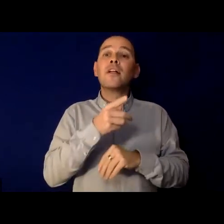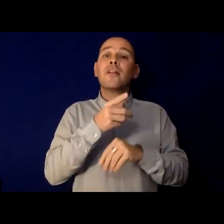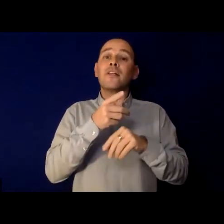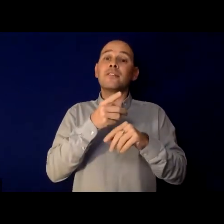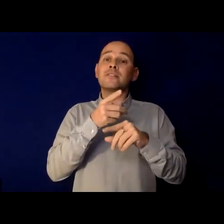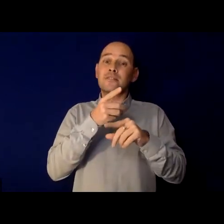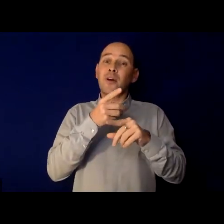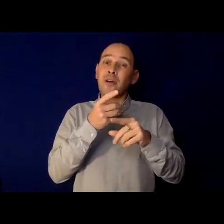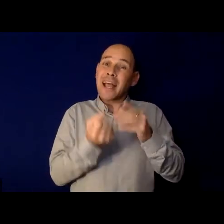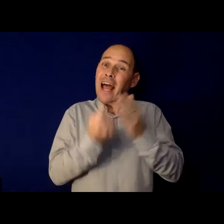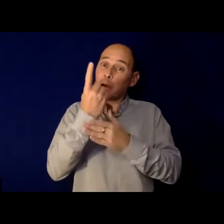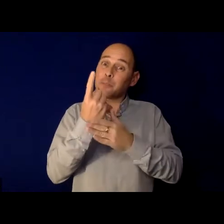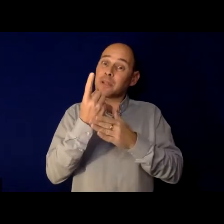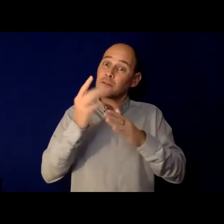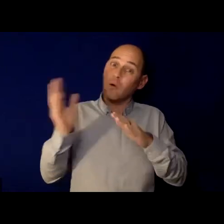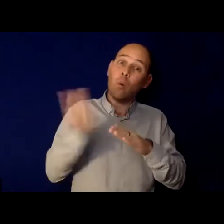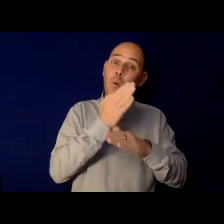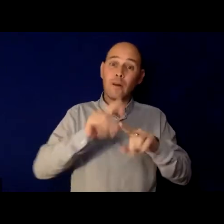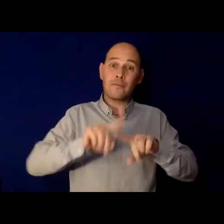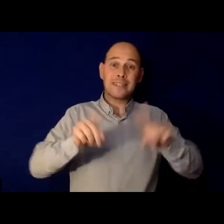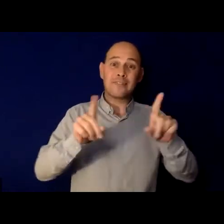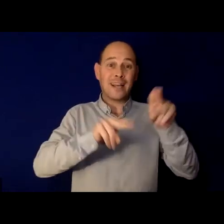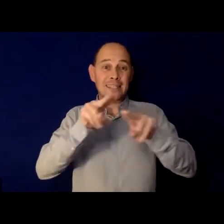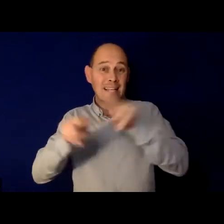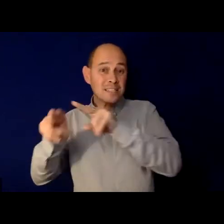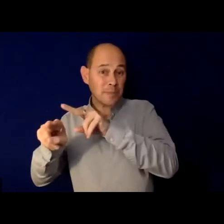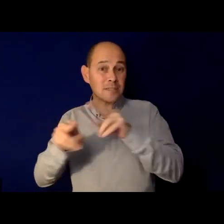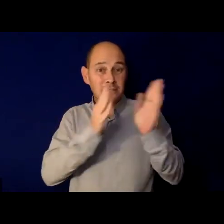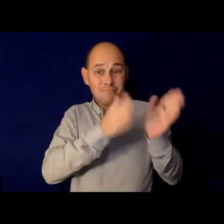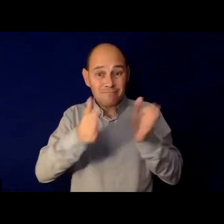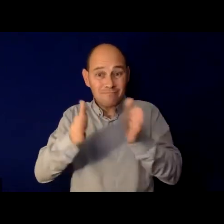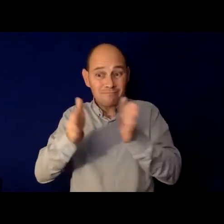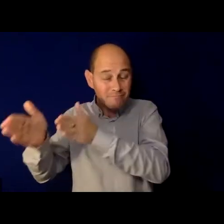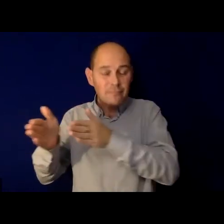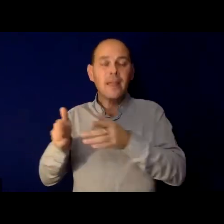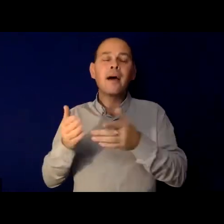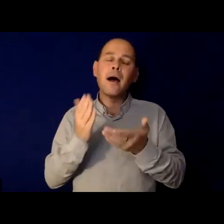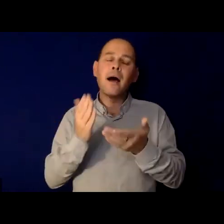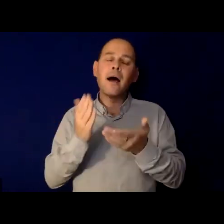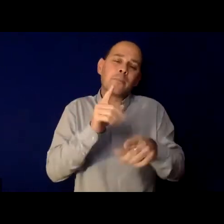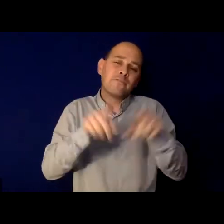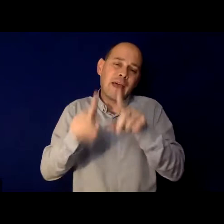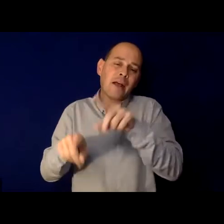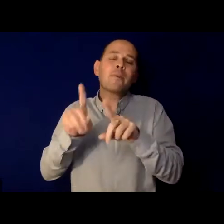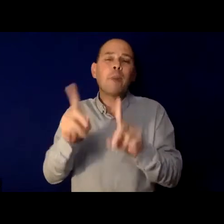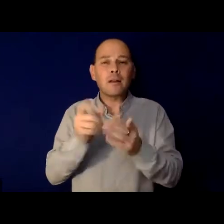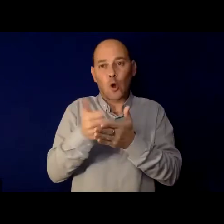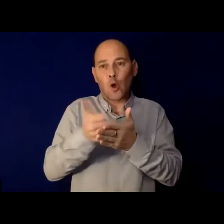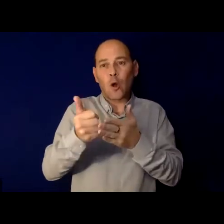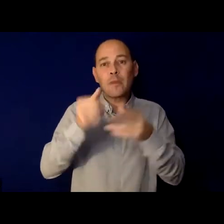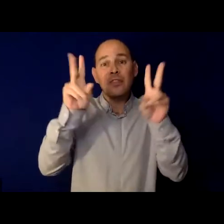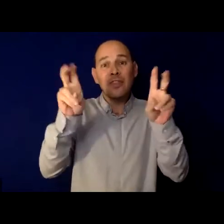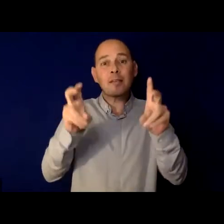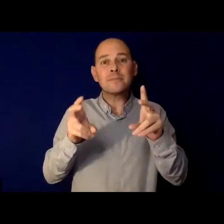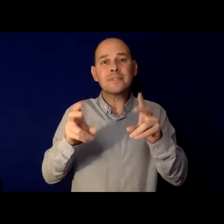different assessments that were completed. And while they might vary, some of the common themes that we saw included